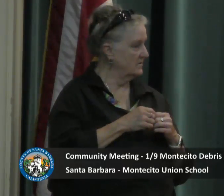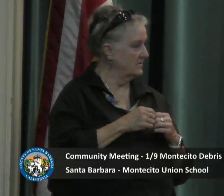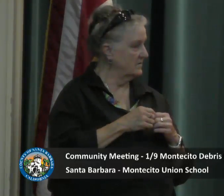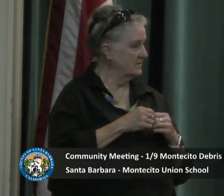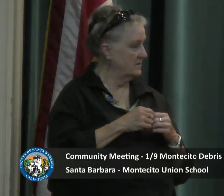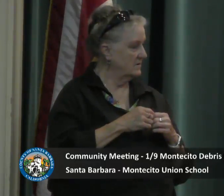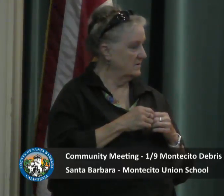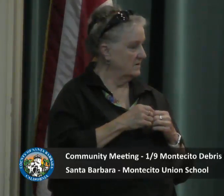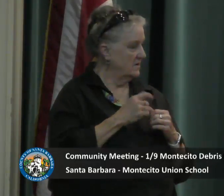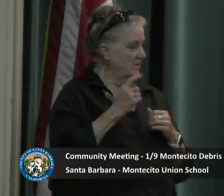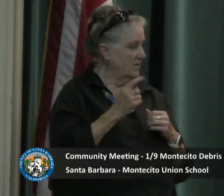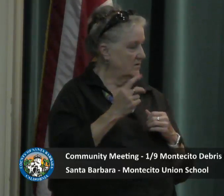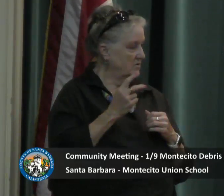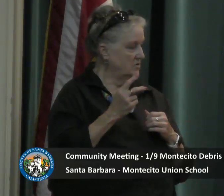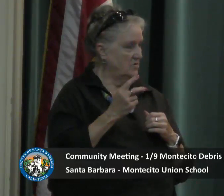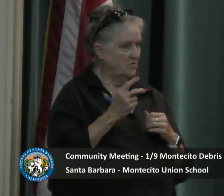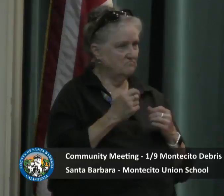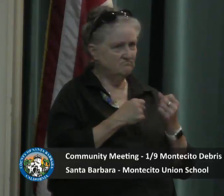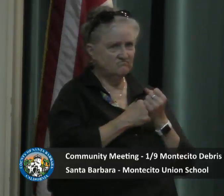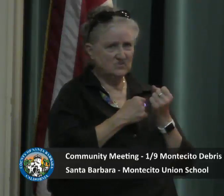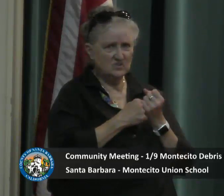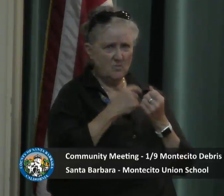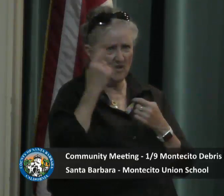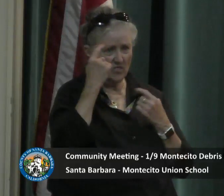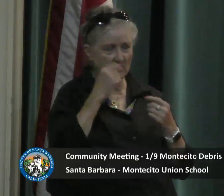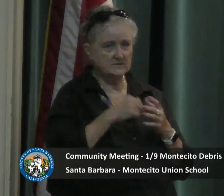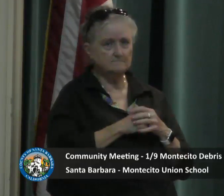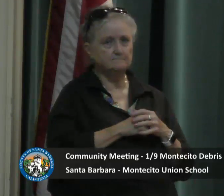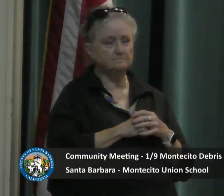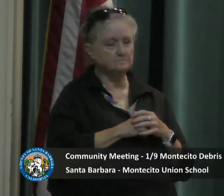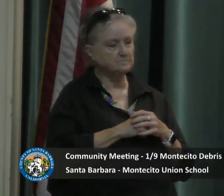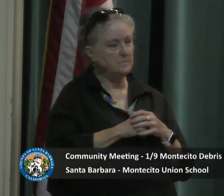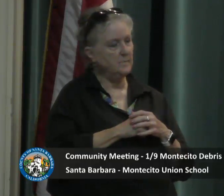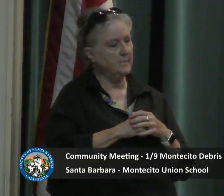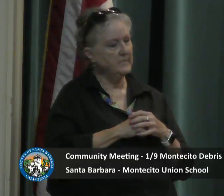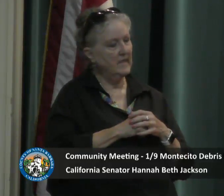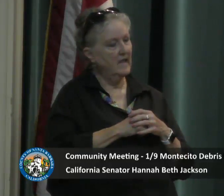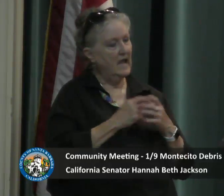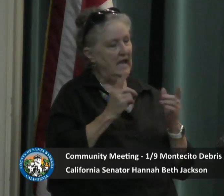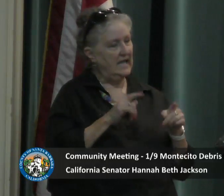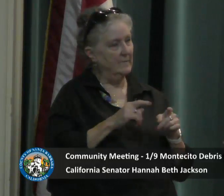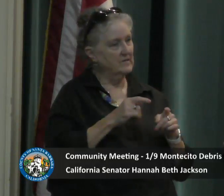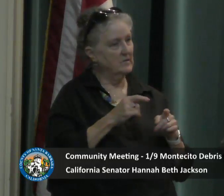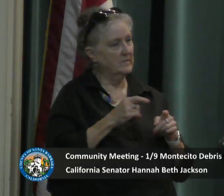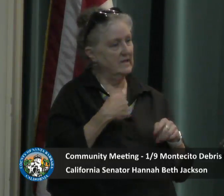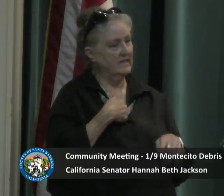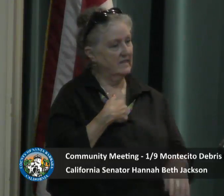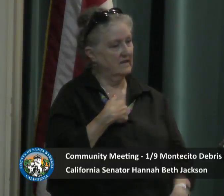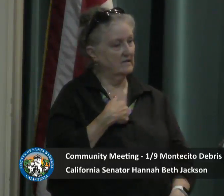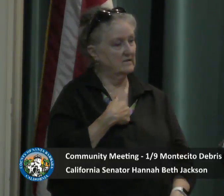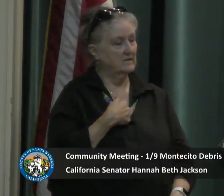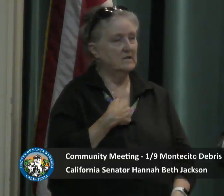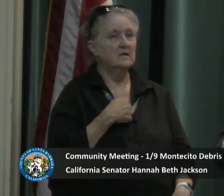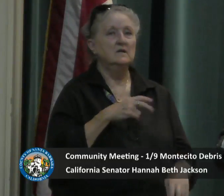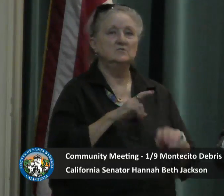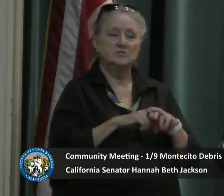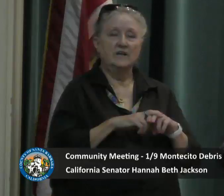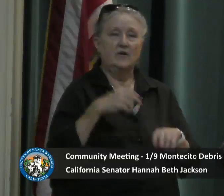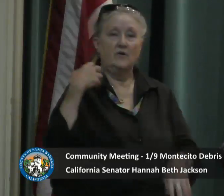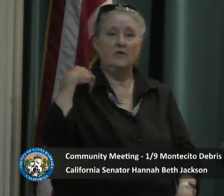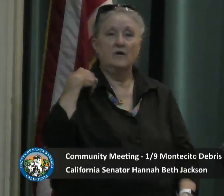just a couple hopefully reassuring thoughts. I happen to be the chair of